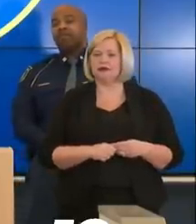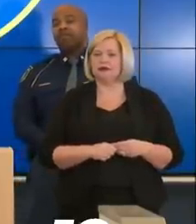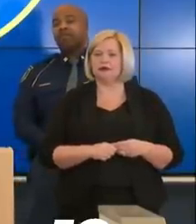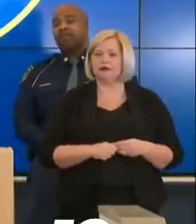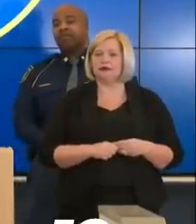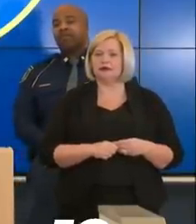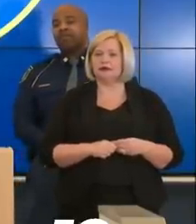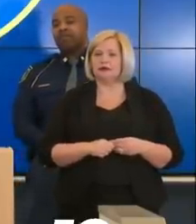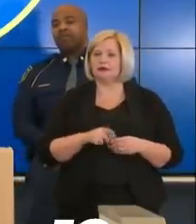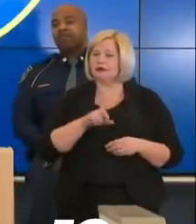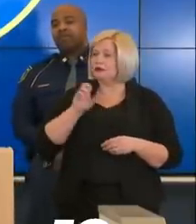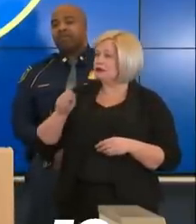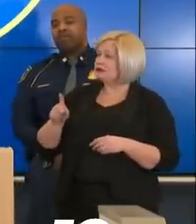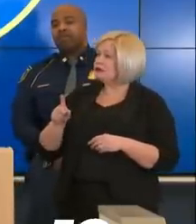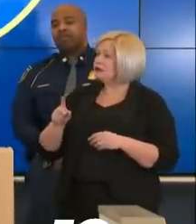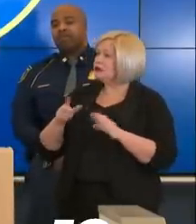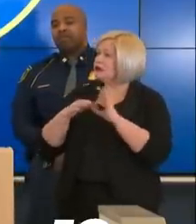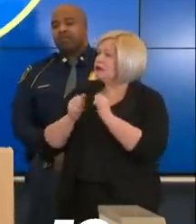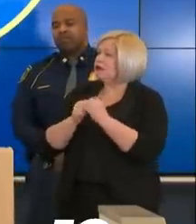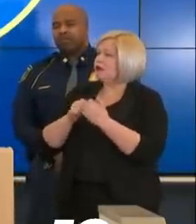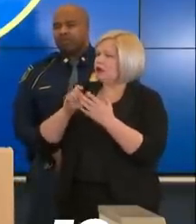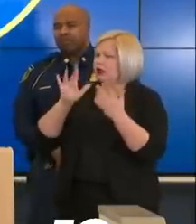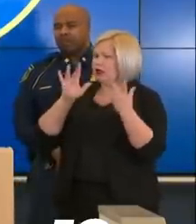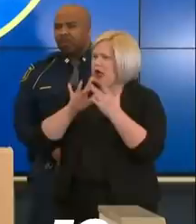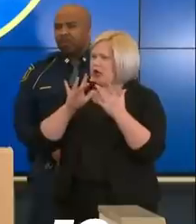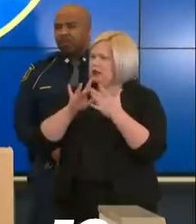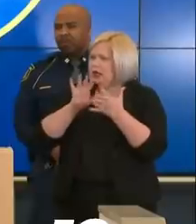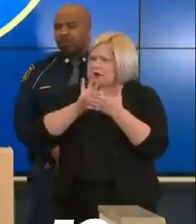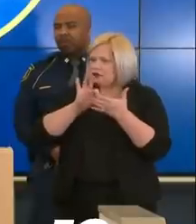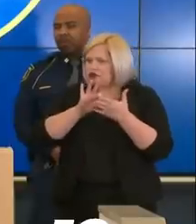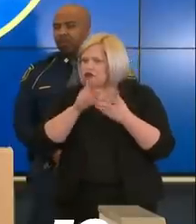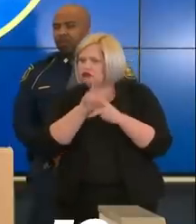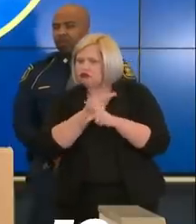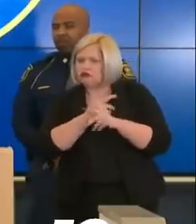In that respect, too, in terms of contact tracing, we've heard a lot about